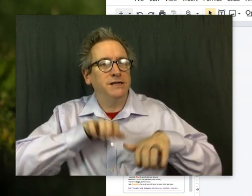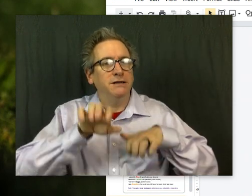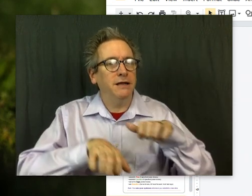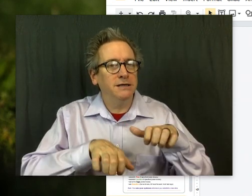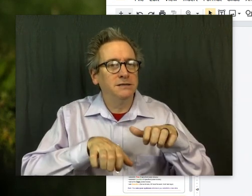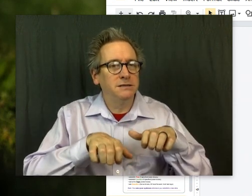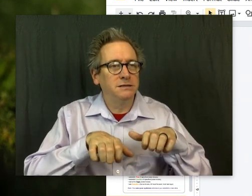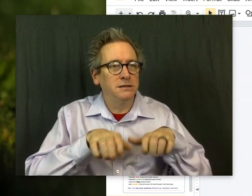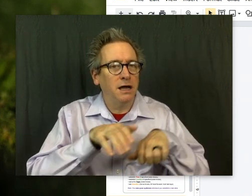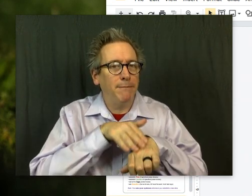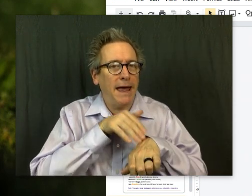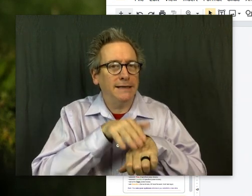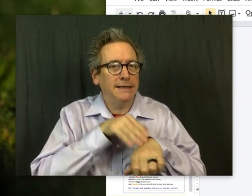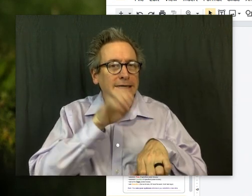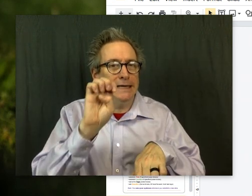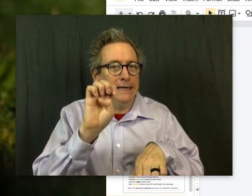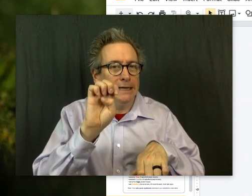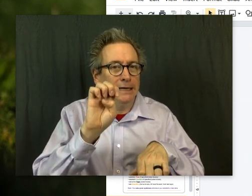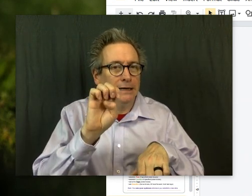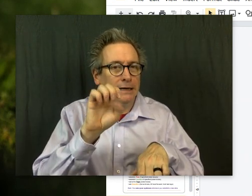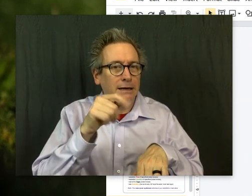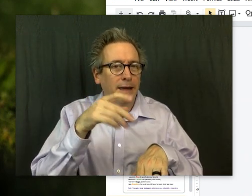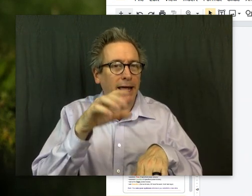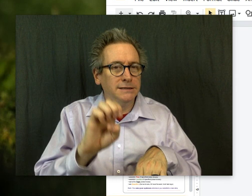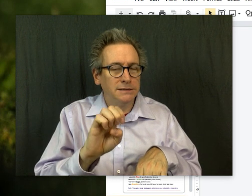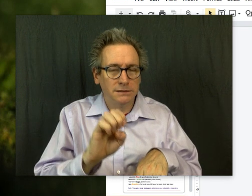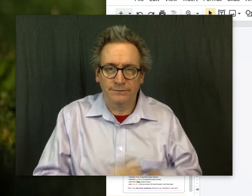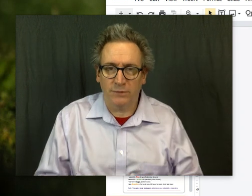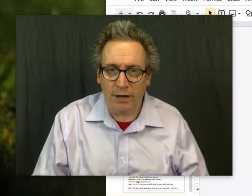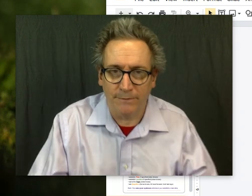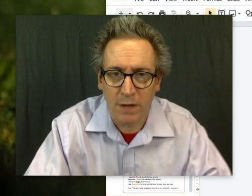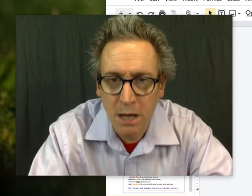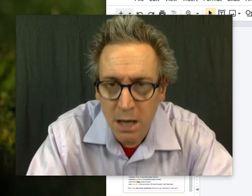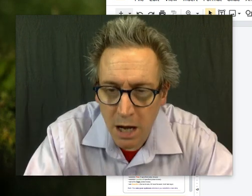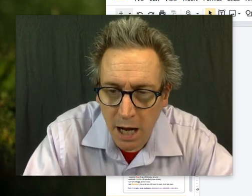creeps in this, pet pace.